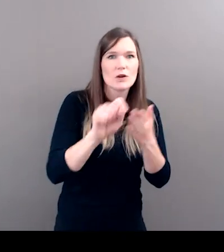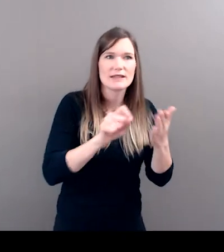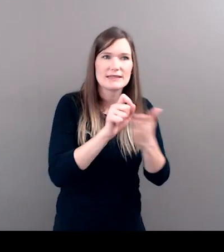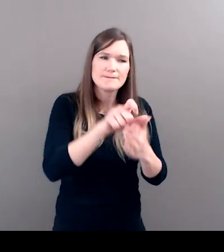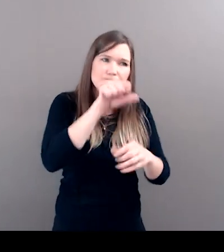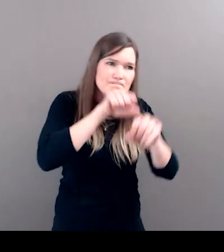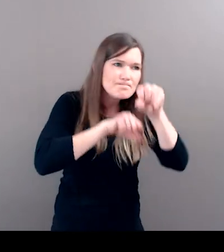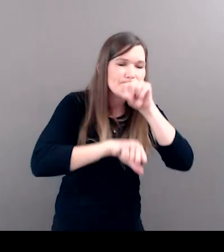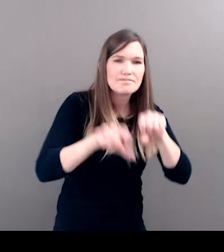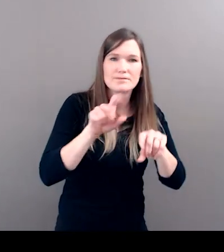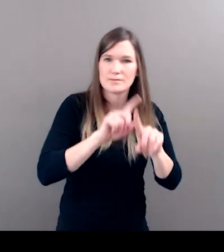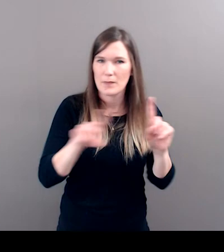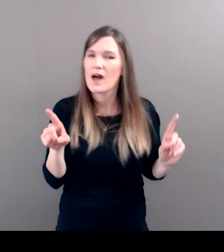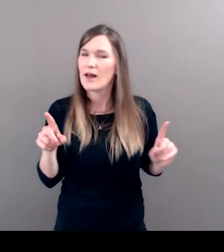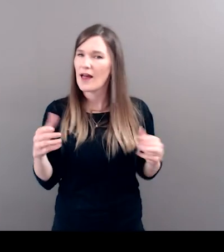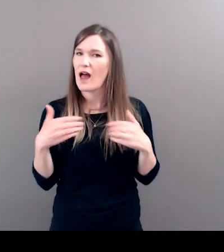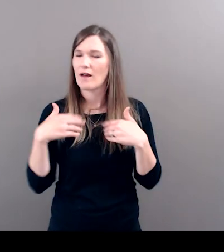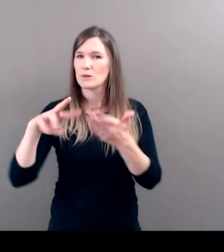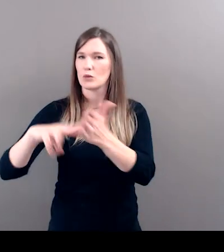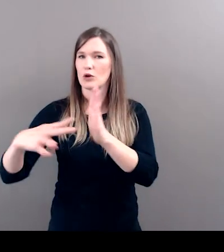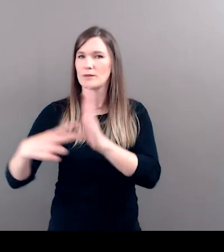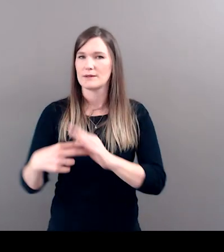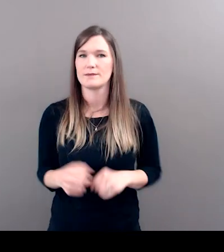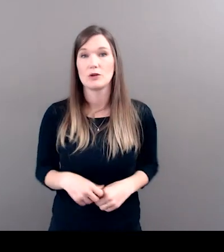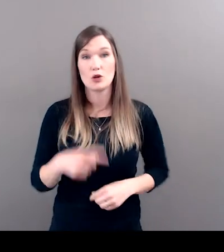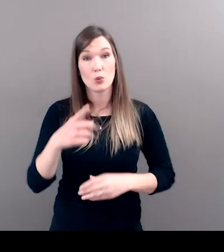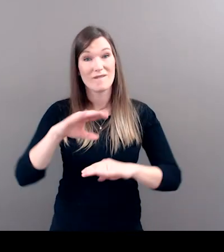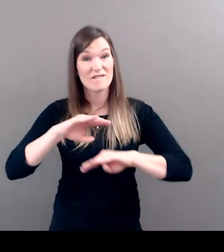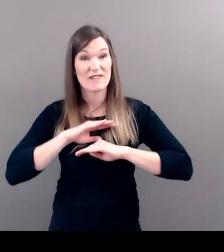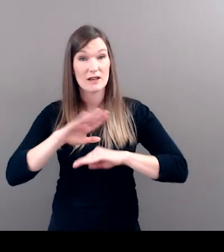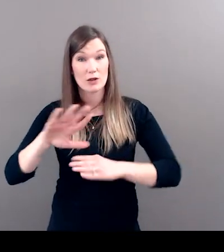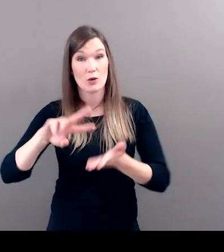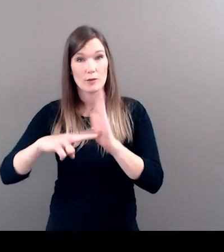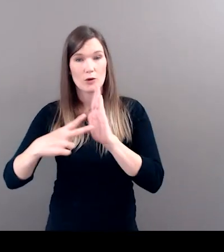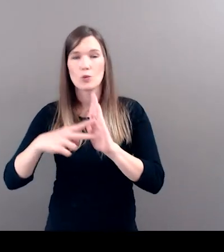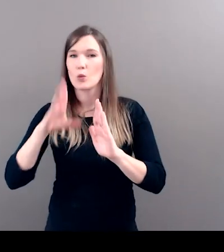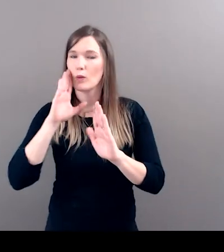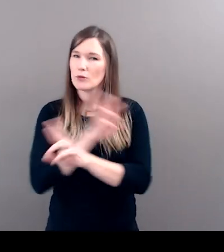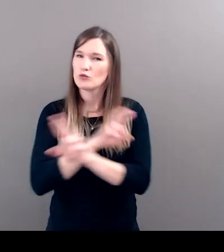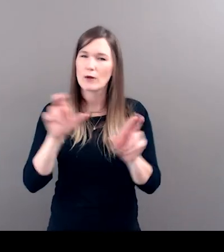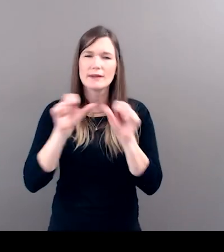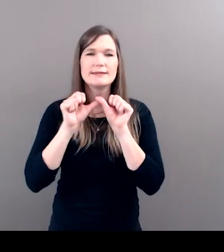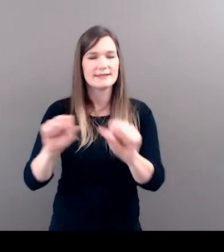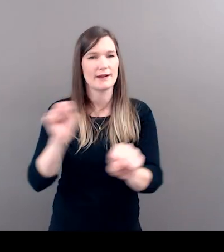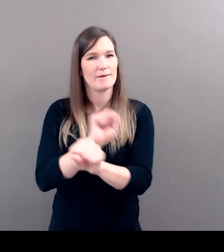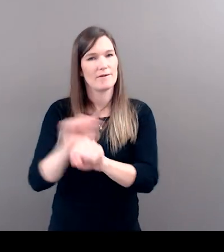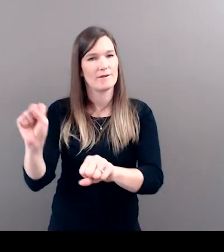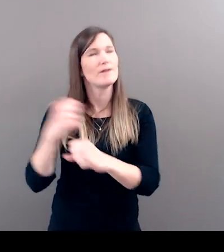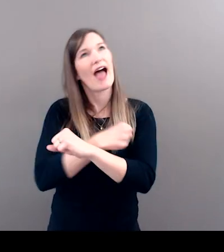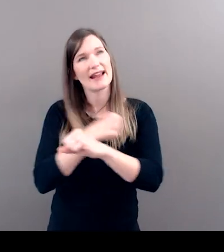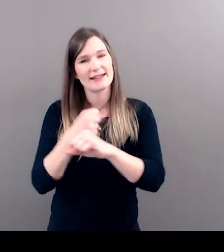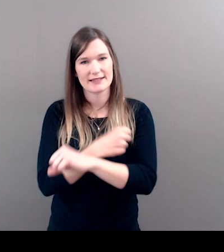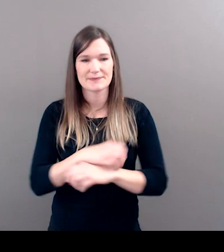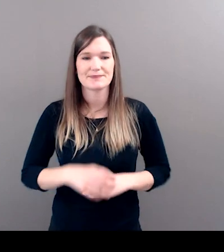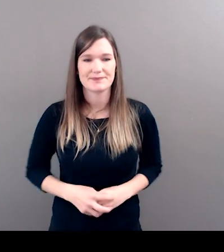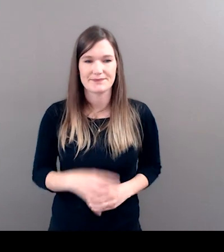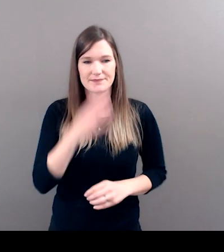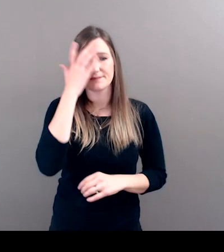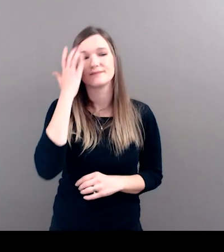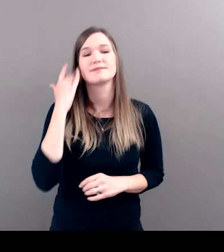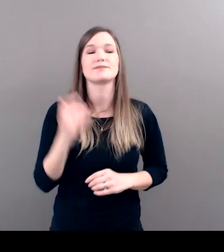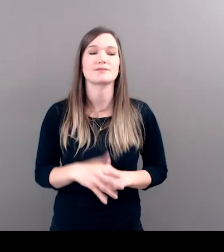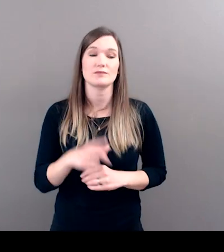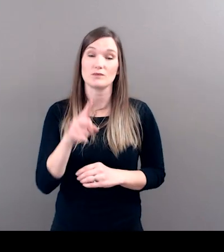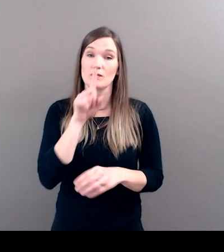up every day ready to keep fighting. And giving your seed an assignment builds your expectation that you're actually